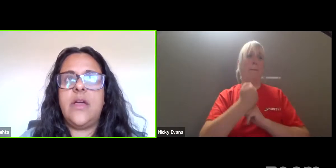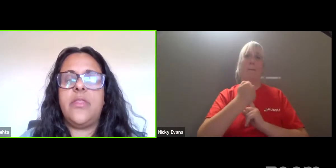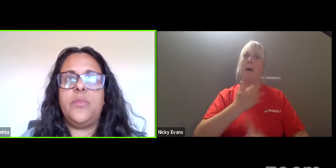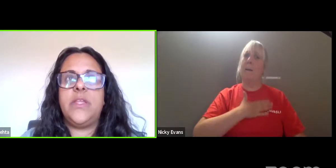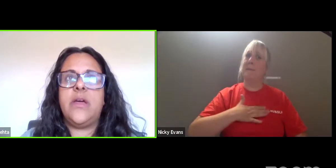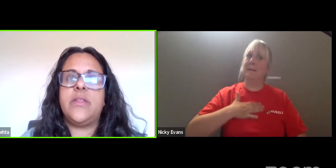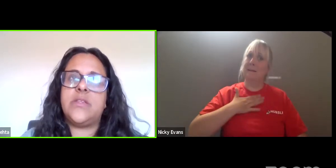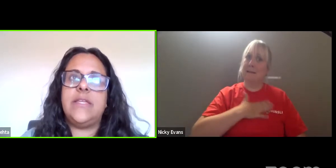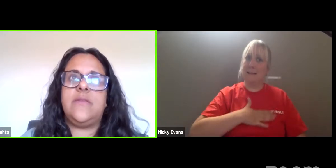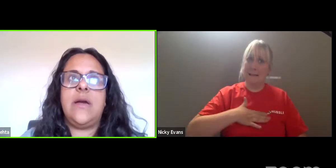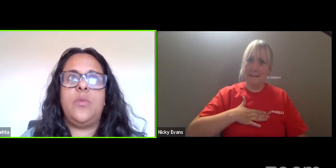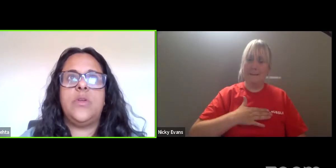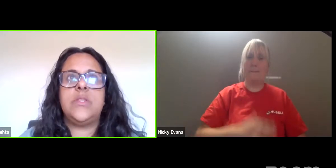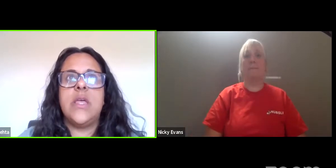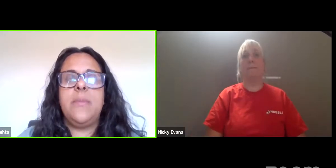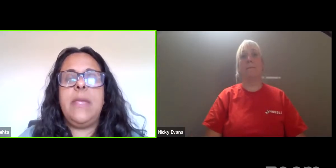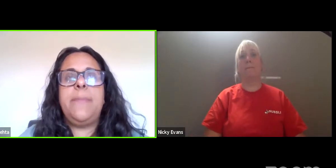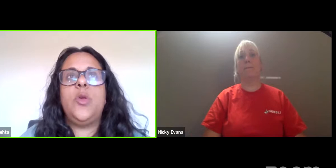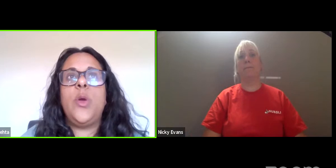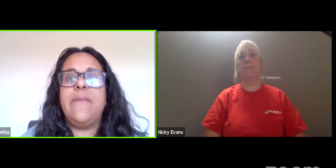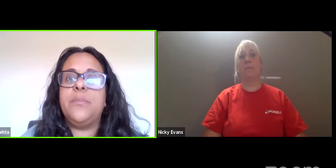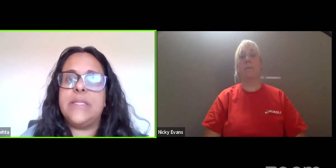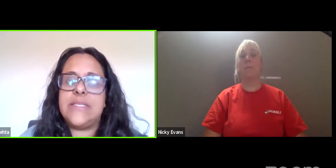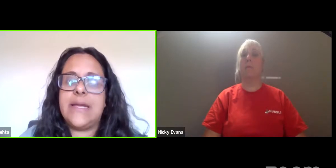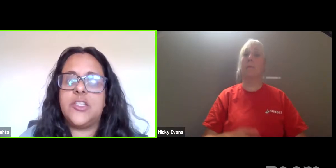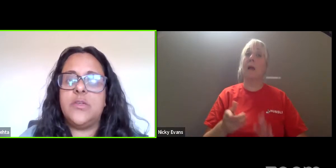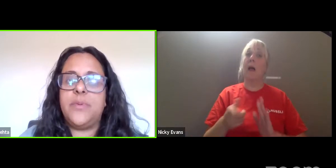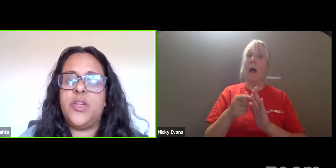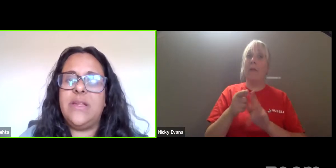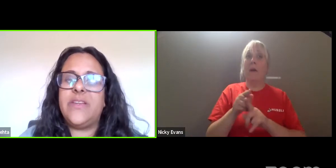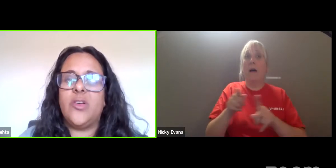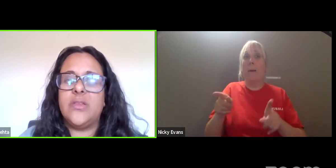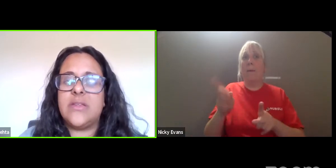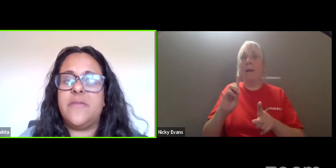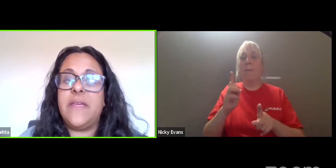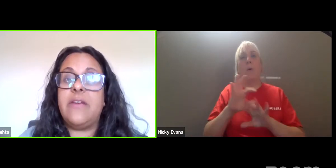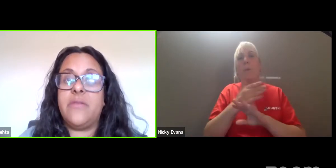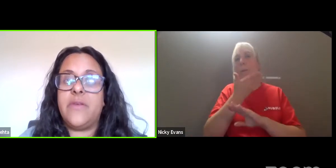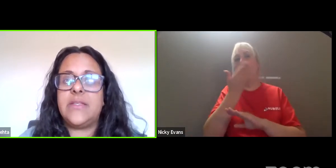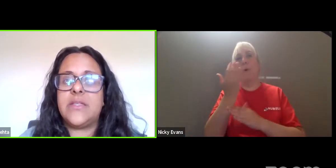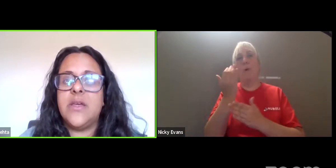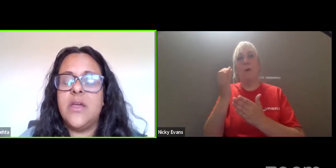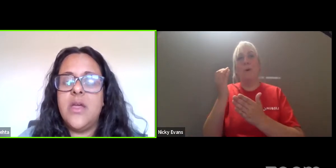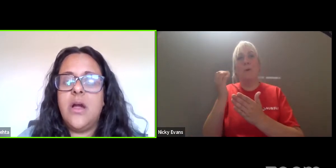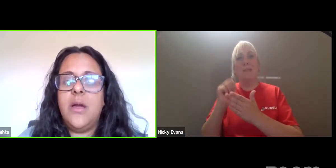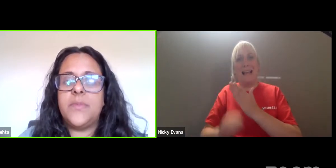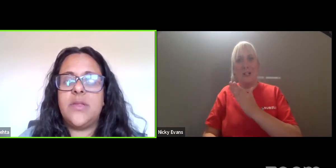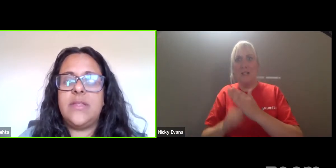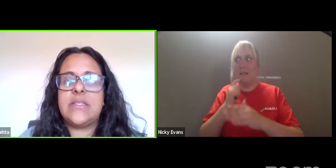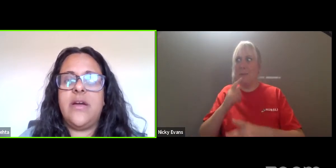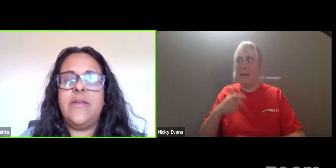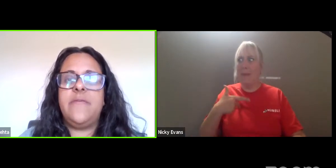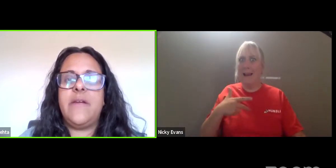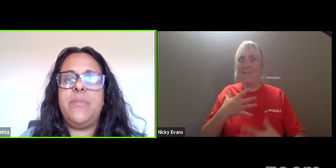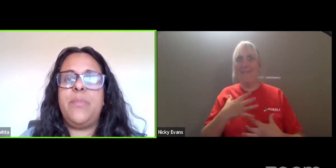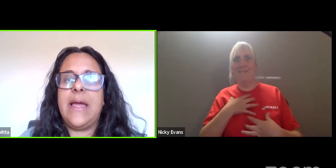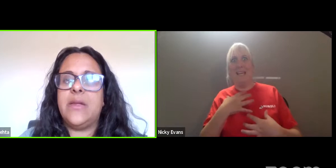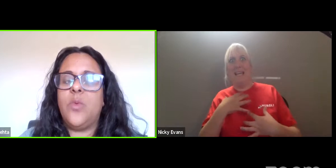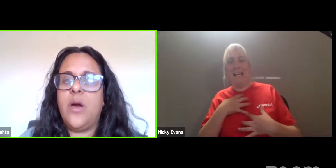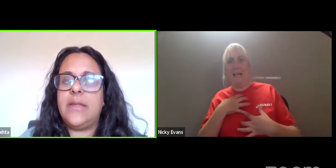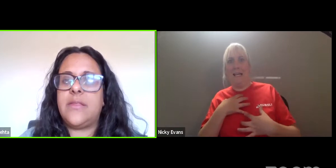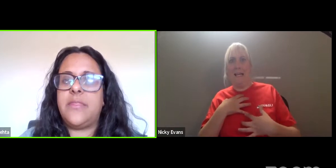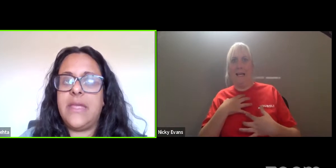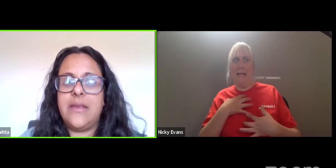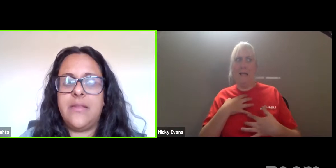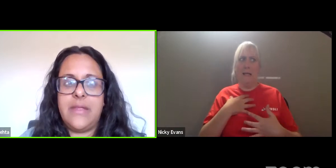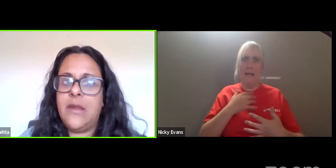then the other side of that was people who haven't been sanctioned but who live in constant fear of it. So this kind of very black